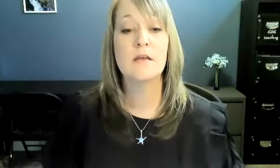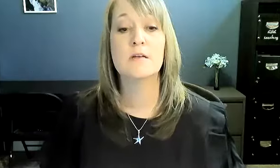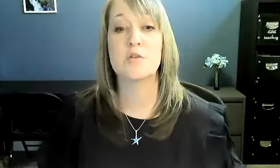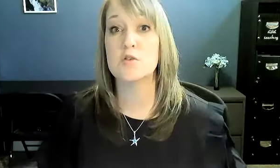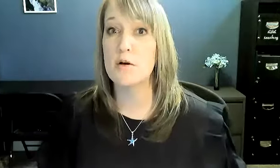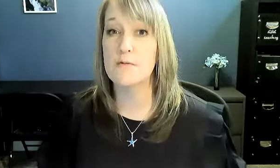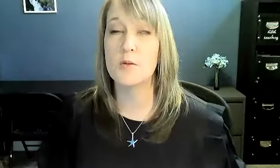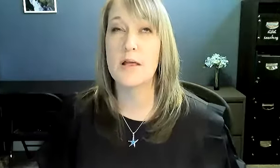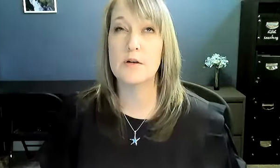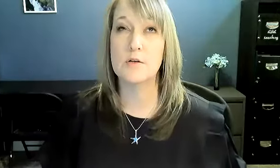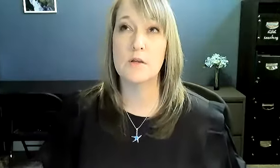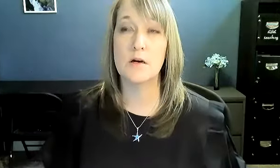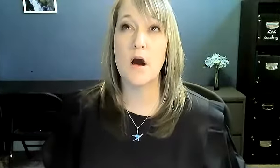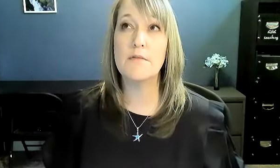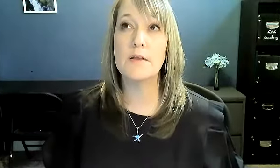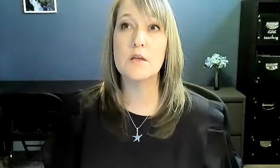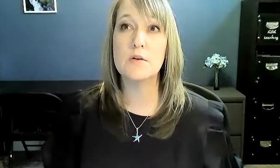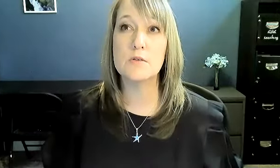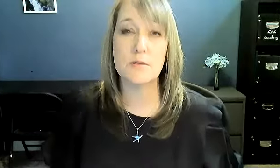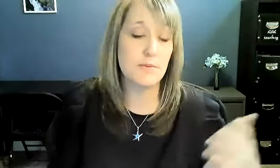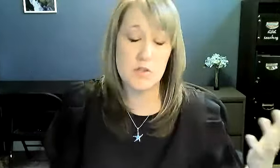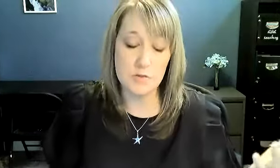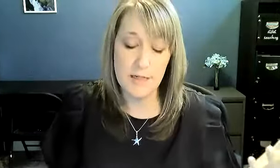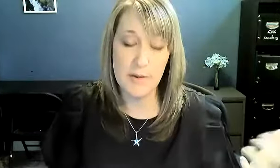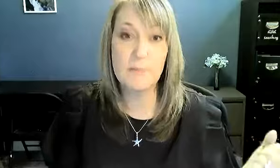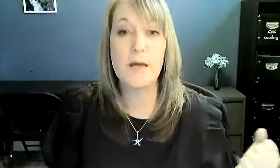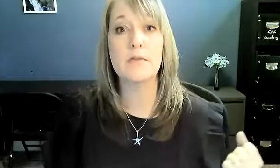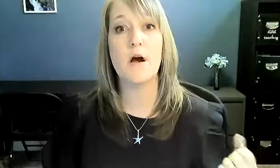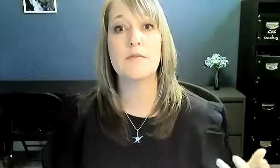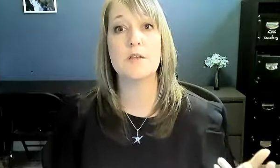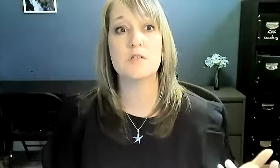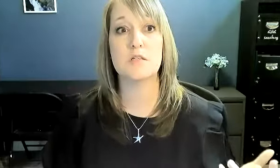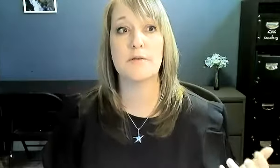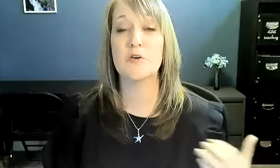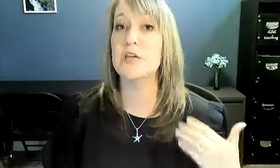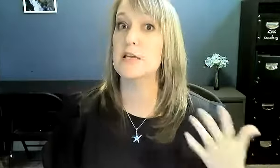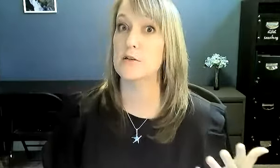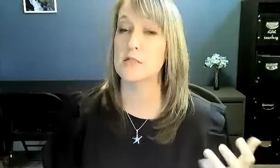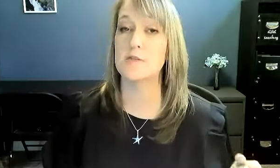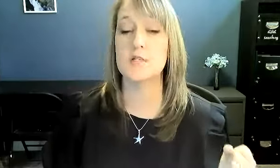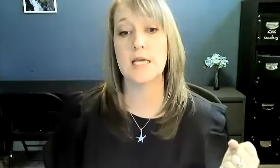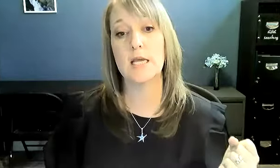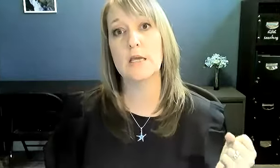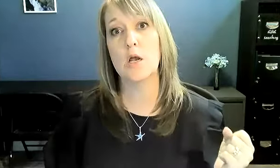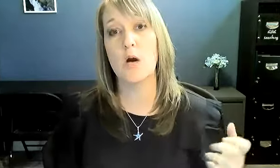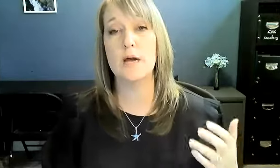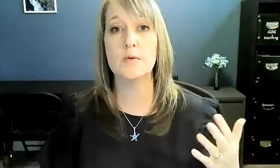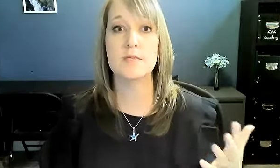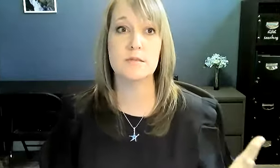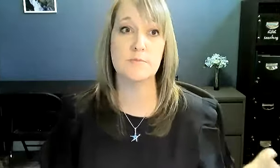So those are all formal, and they're often used, some people just use them anyway, but they're often used like for years. If you're saying, you know, I was